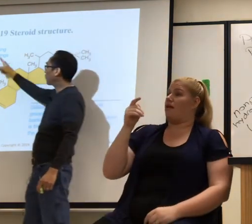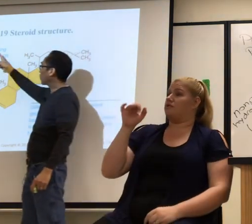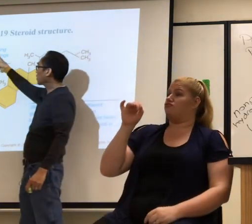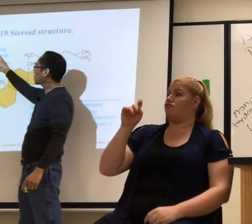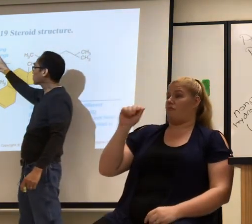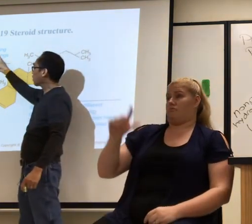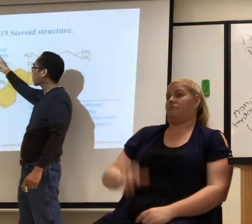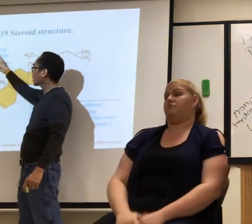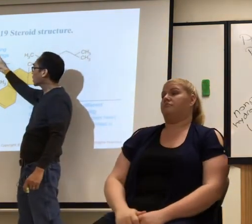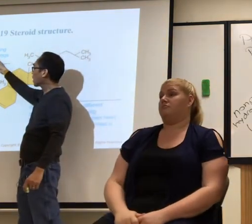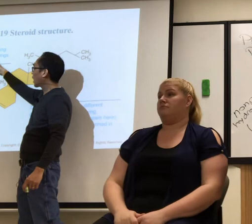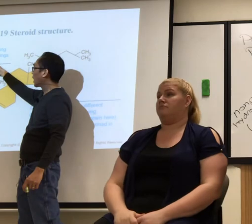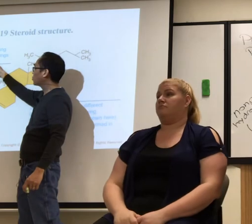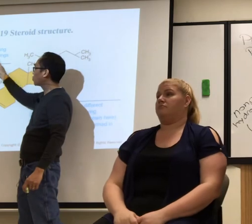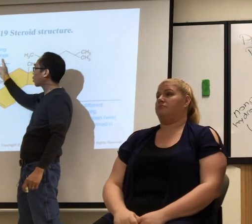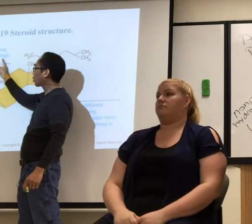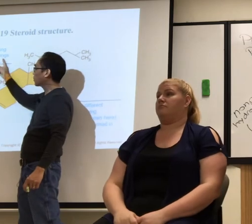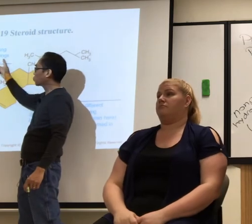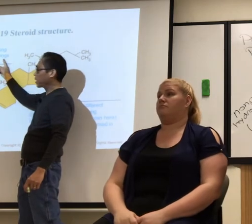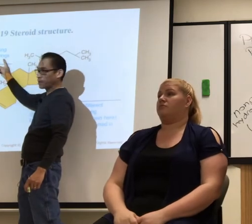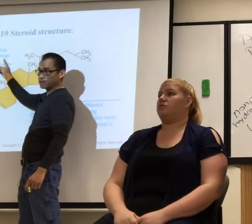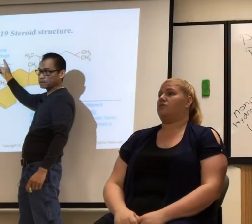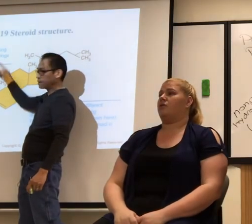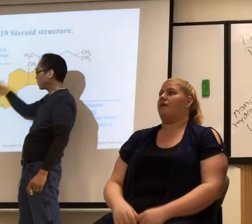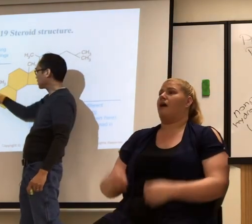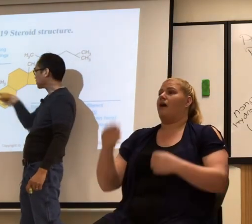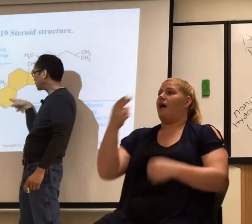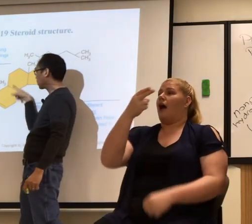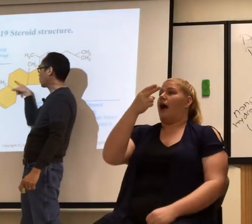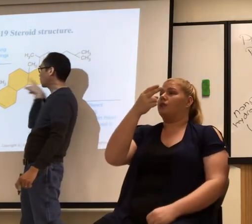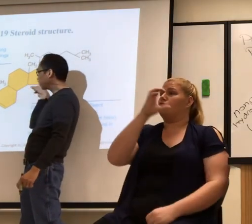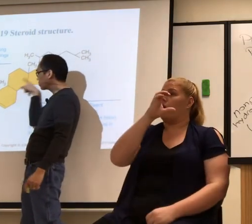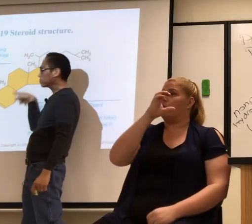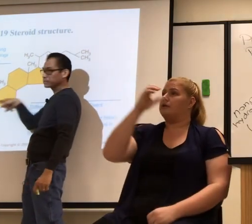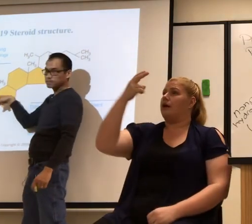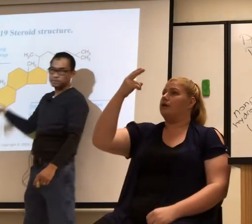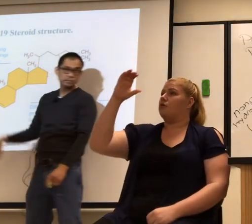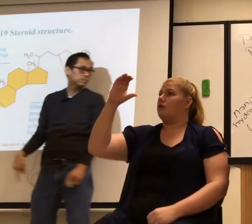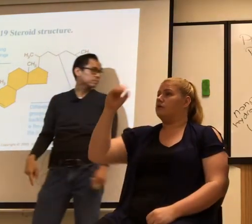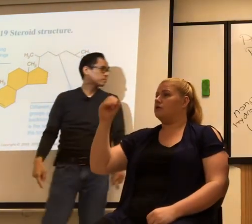It's four interlocking hydrocarbon rings. That's a steroid.